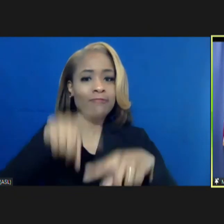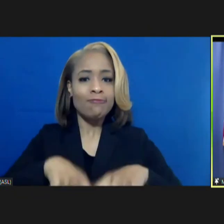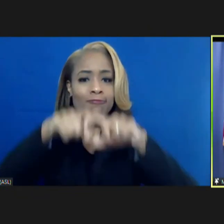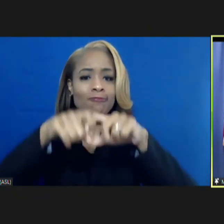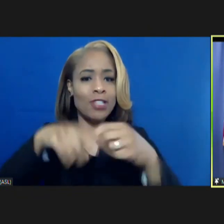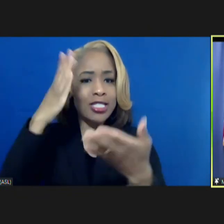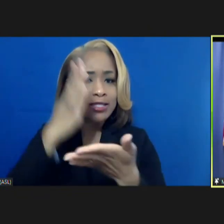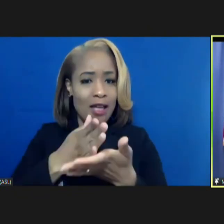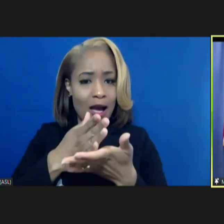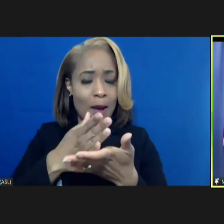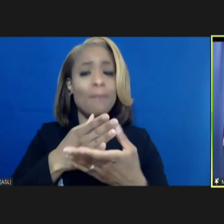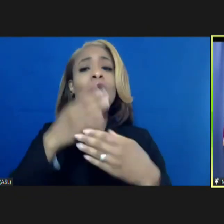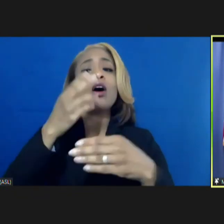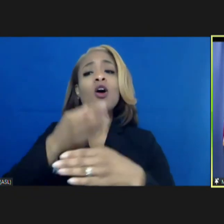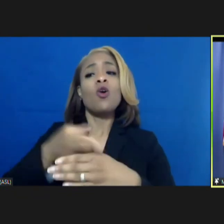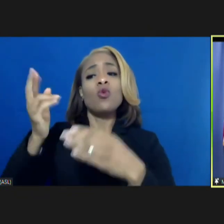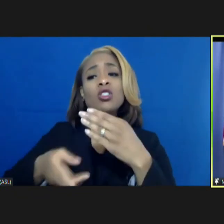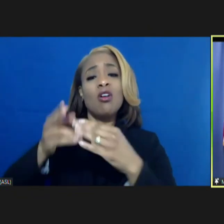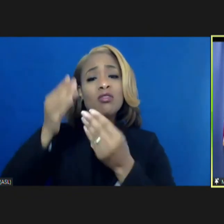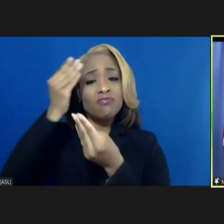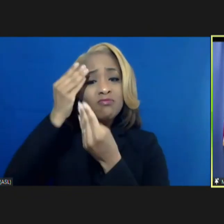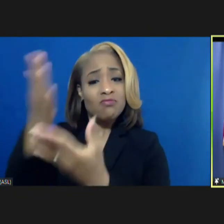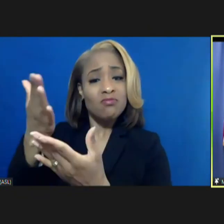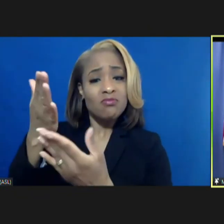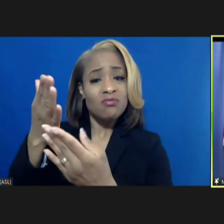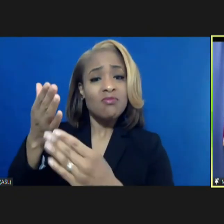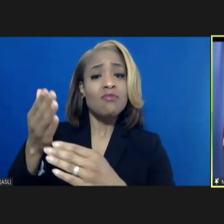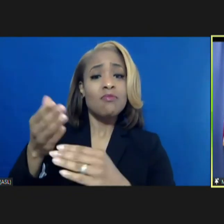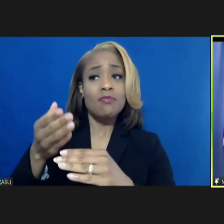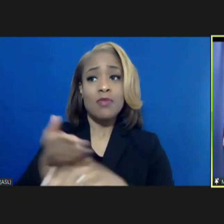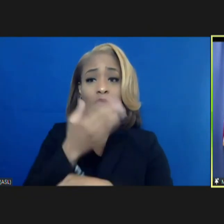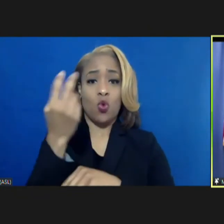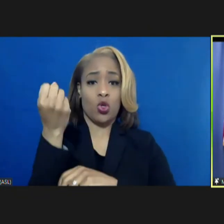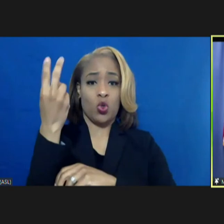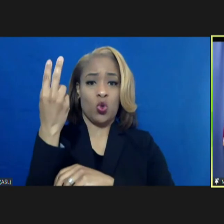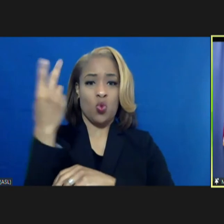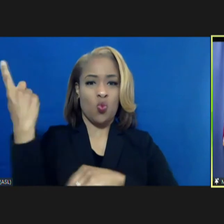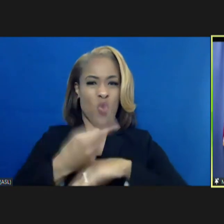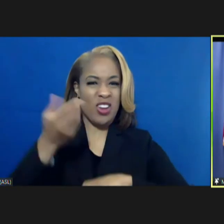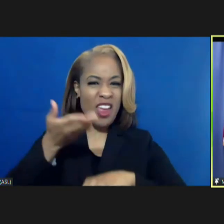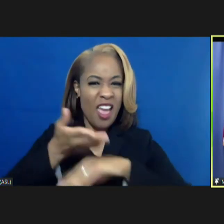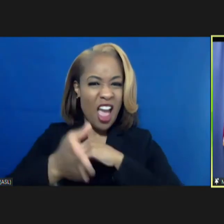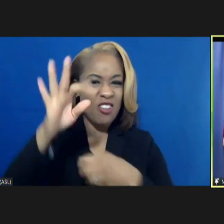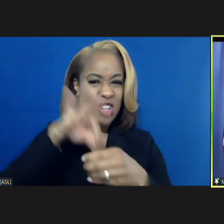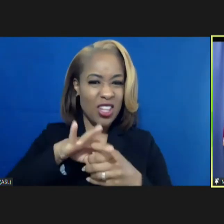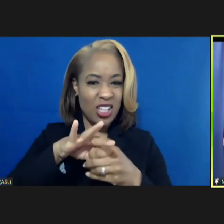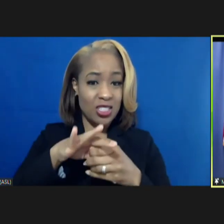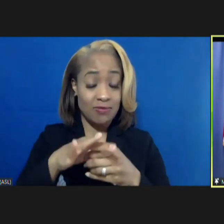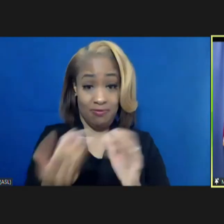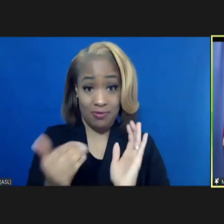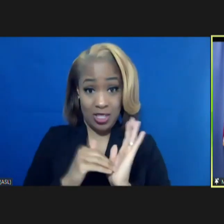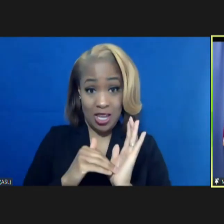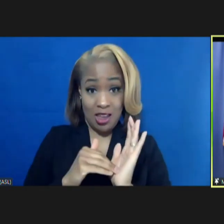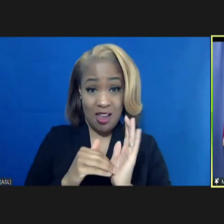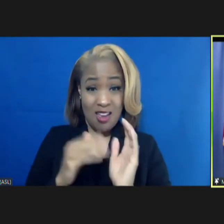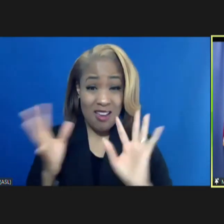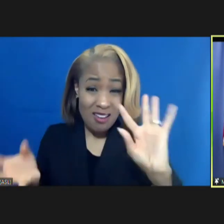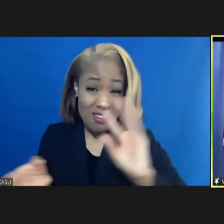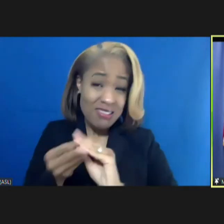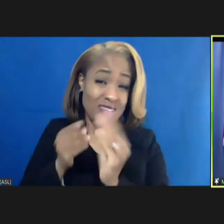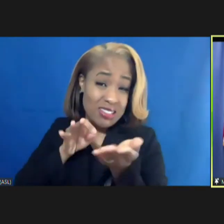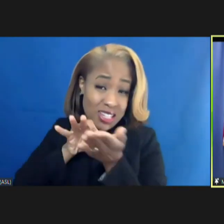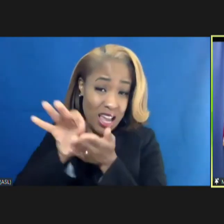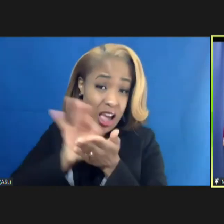results be reported by noon the day after the election. Let me say that again. This bill would require all tabulation of valid votes